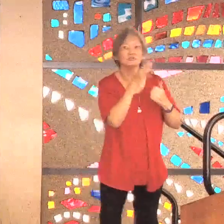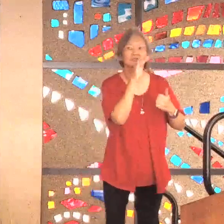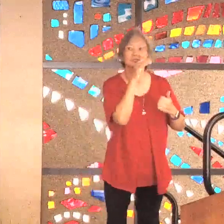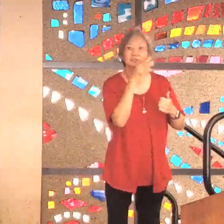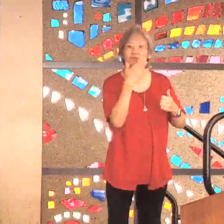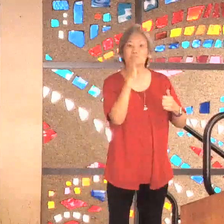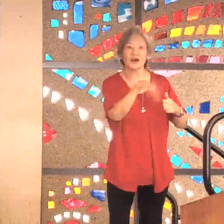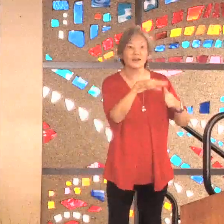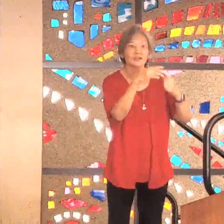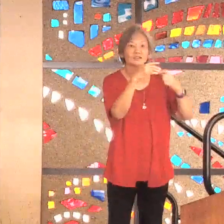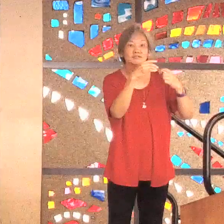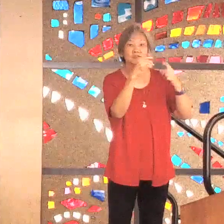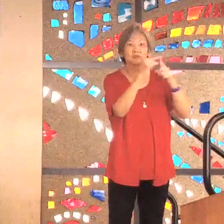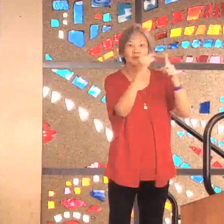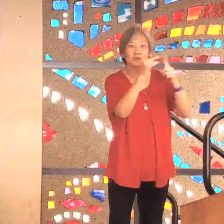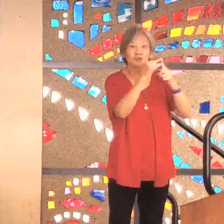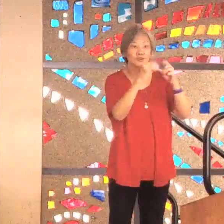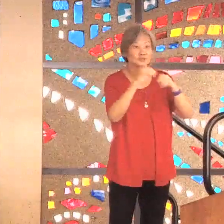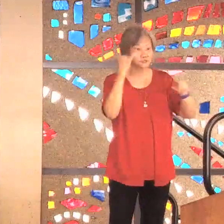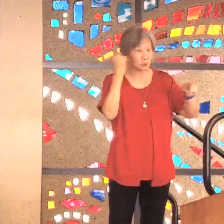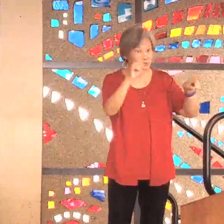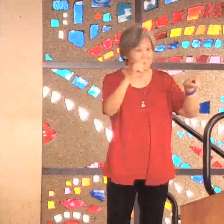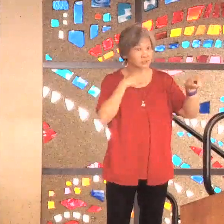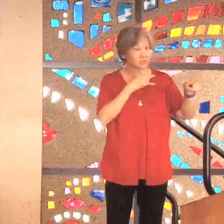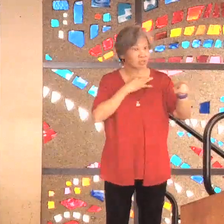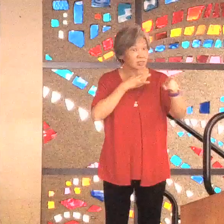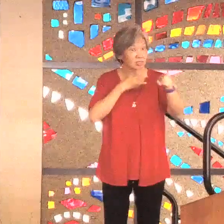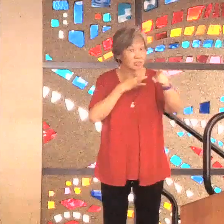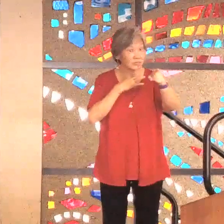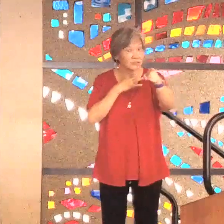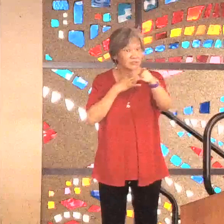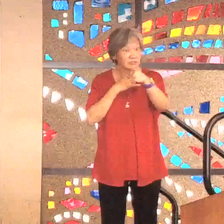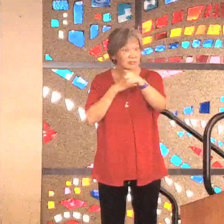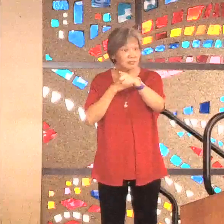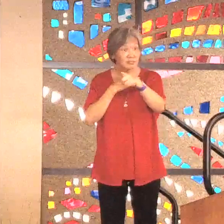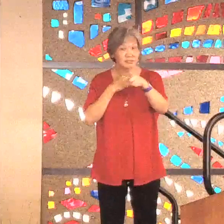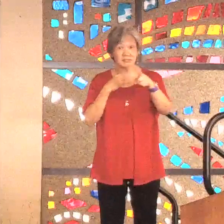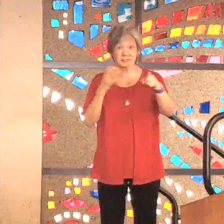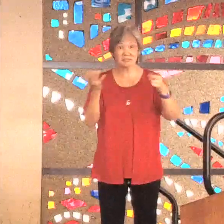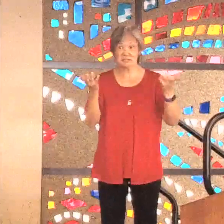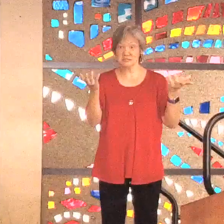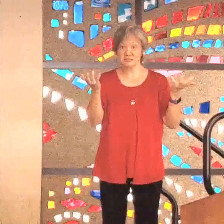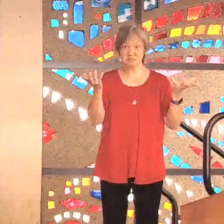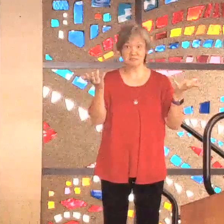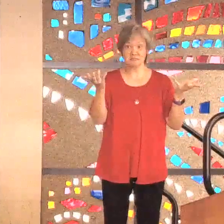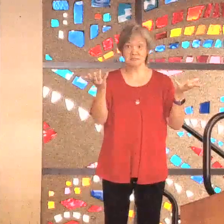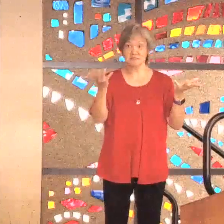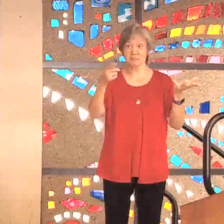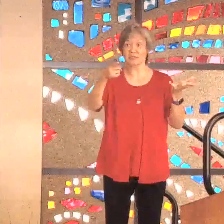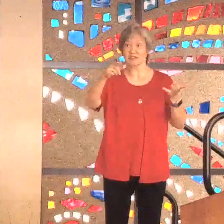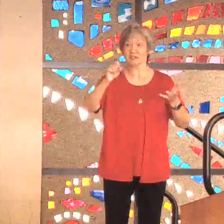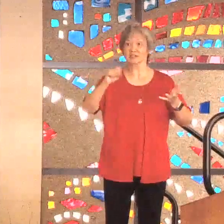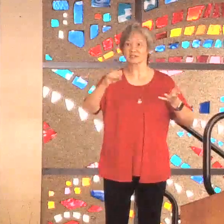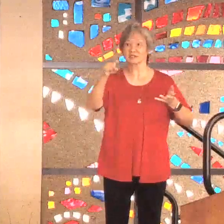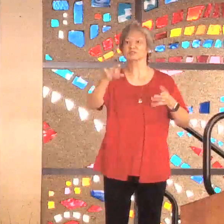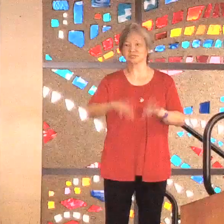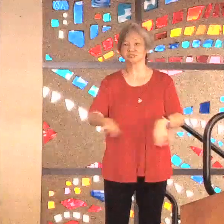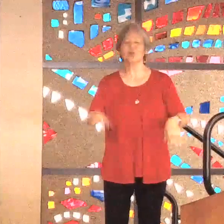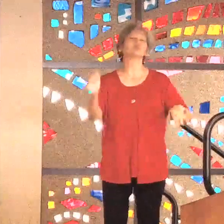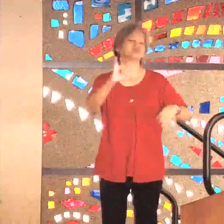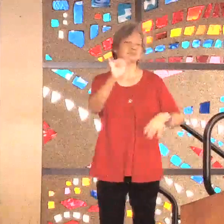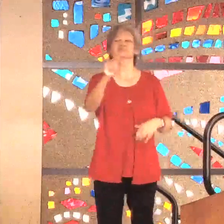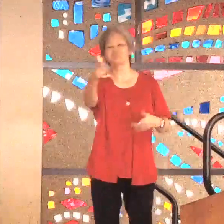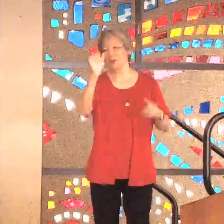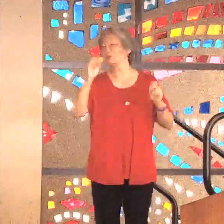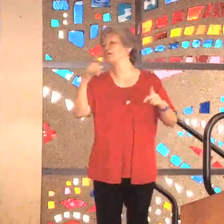you talk to a person who speaks Japanese, they would the first thing you ask them, like, hey, can you teach me some swear words in Japanese? No.